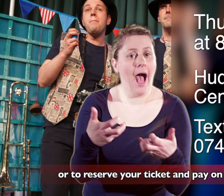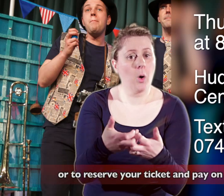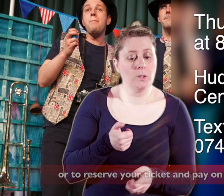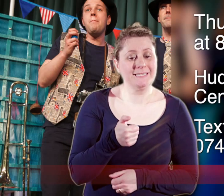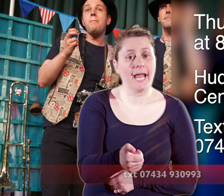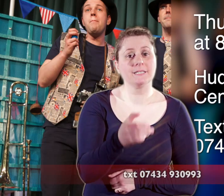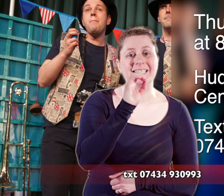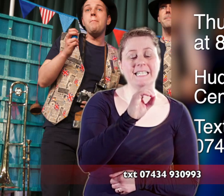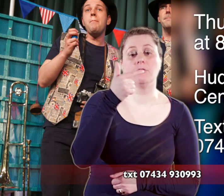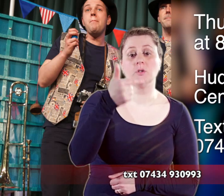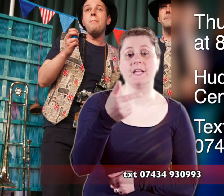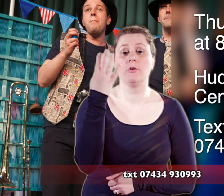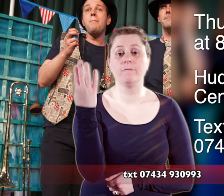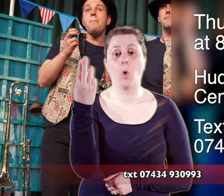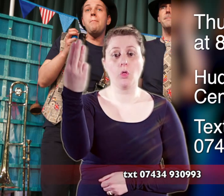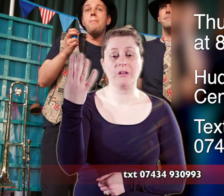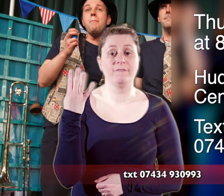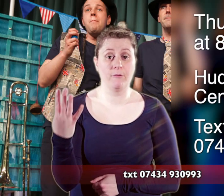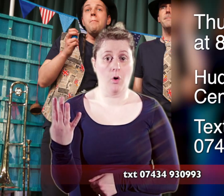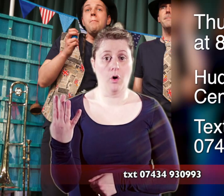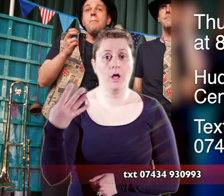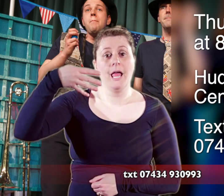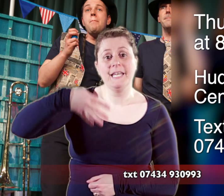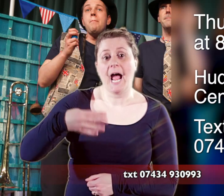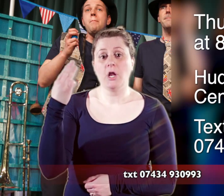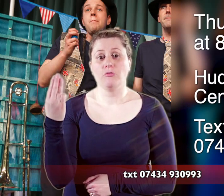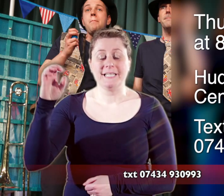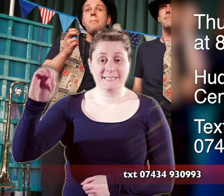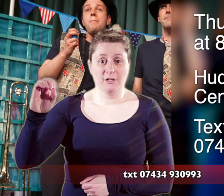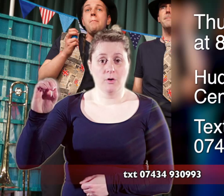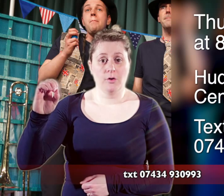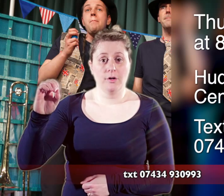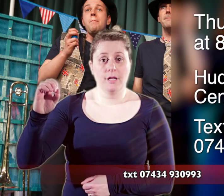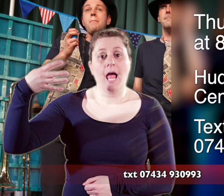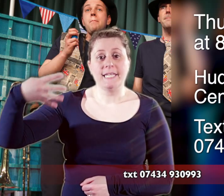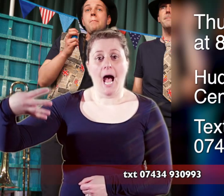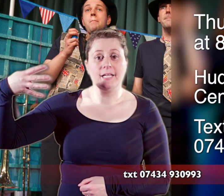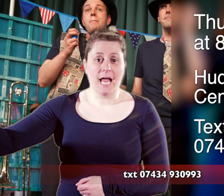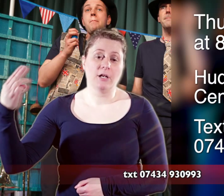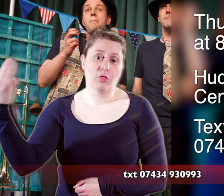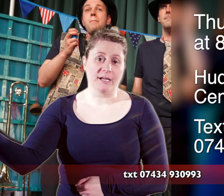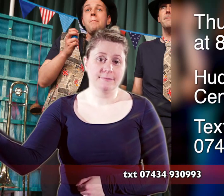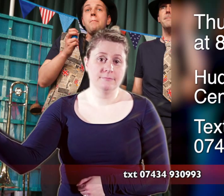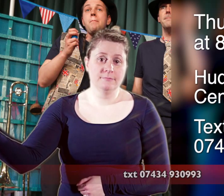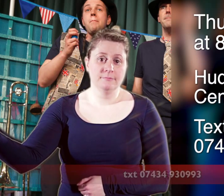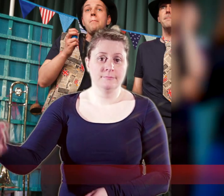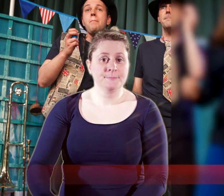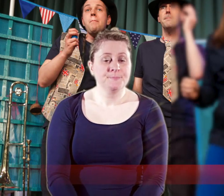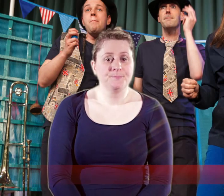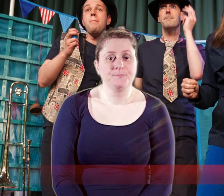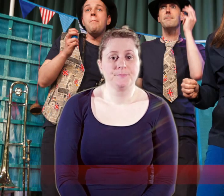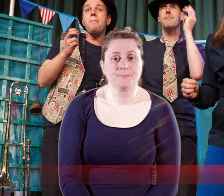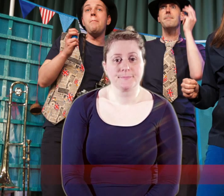door, text 07434 930 993.